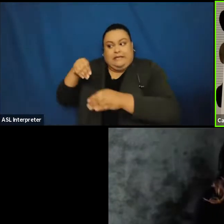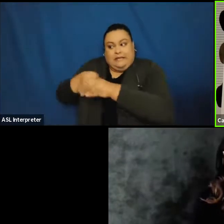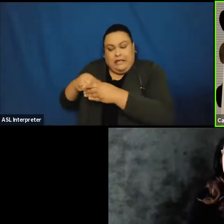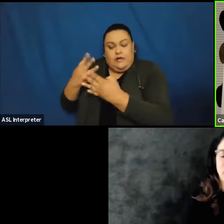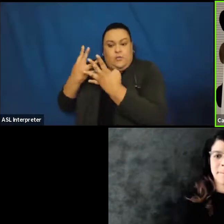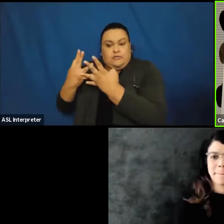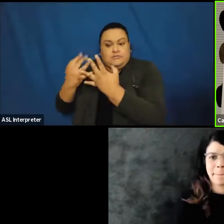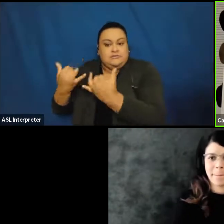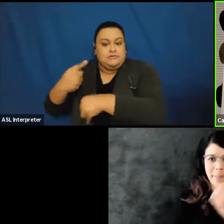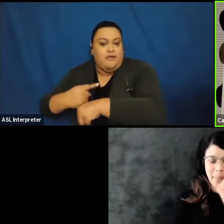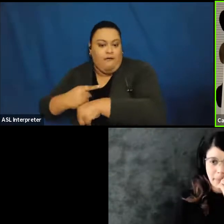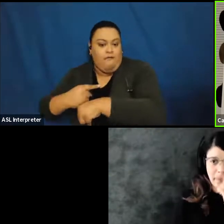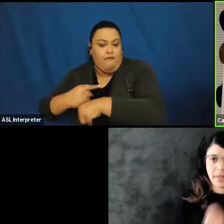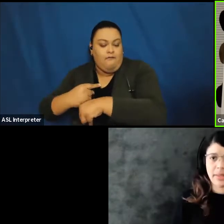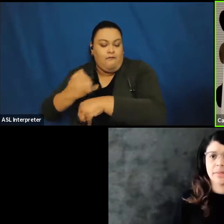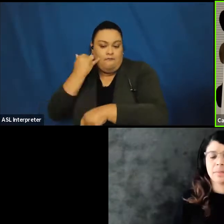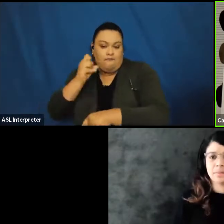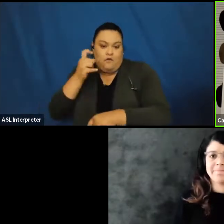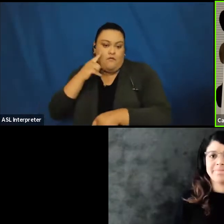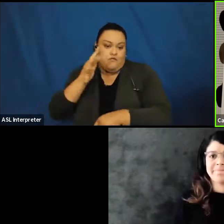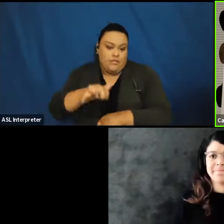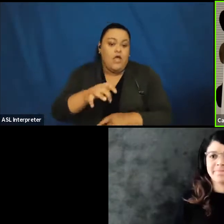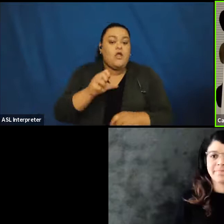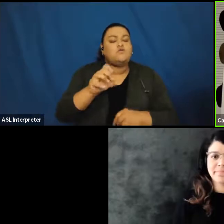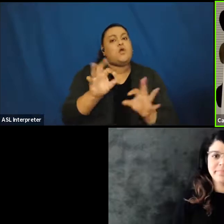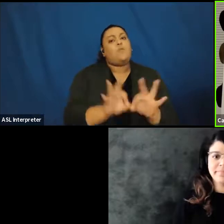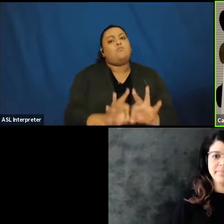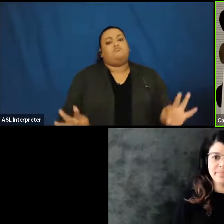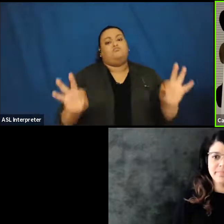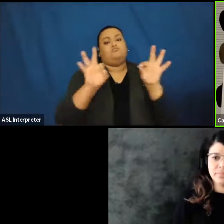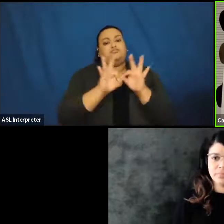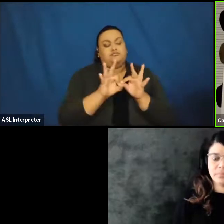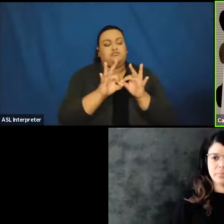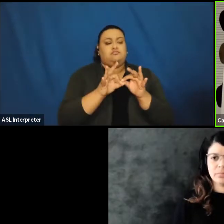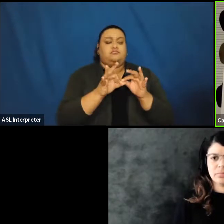today even to have a very strong commitment to freedom of speech.